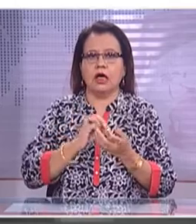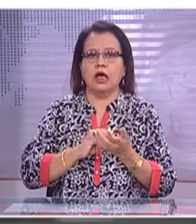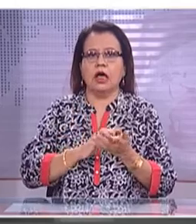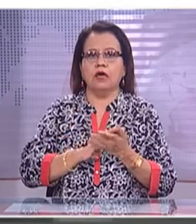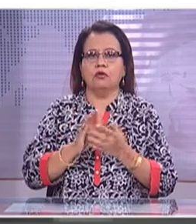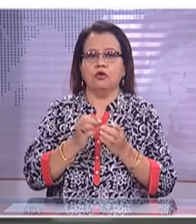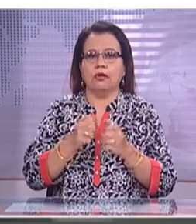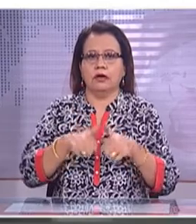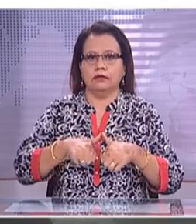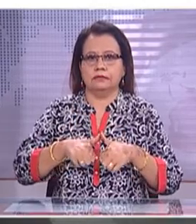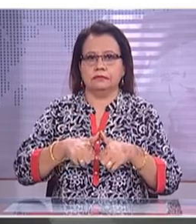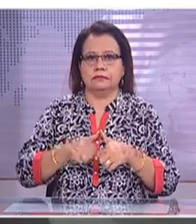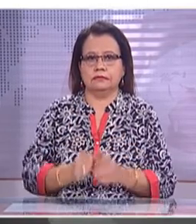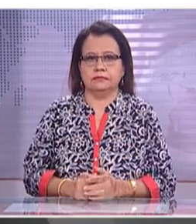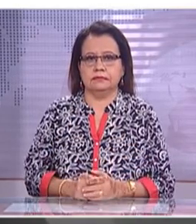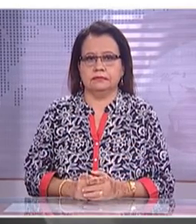Mahoba.